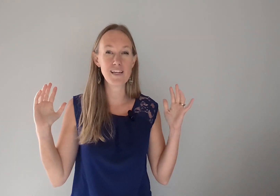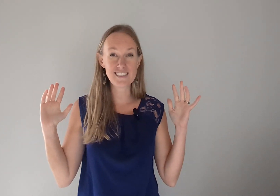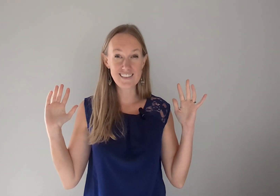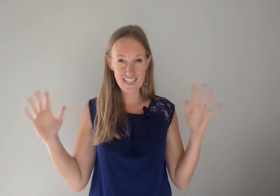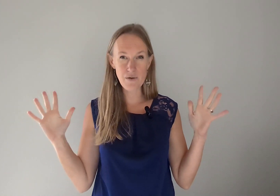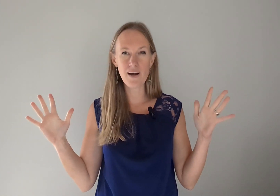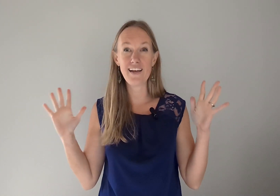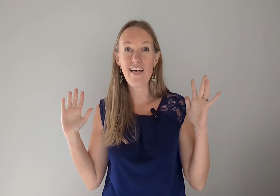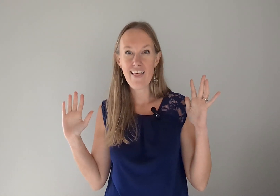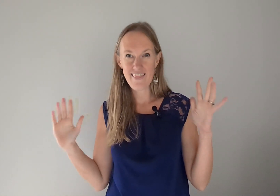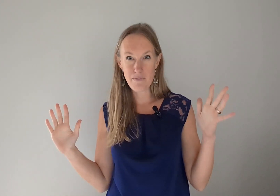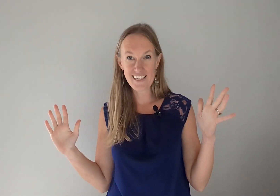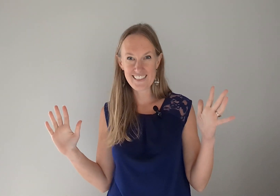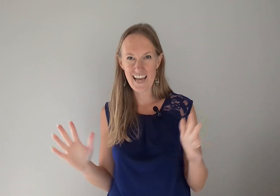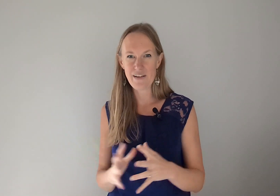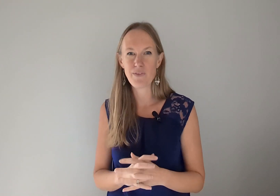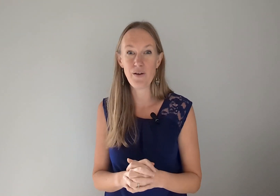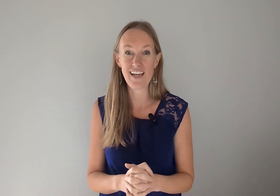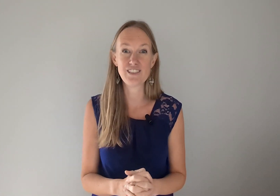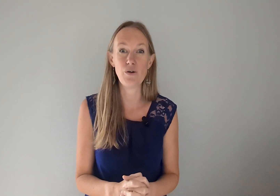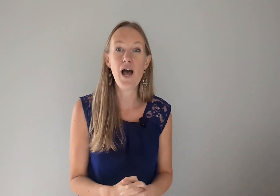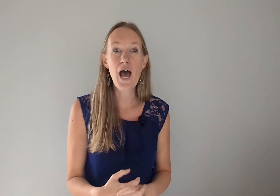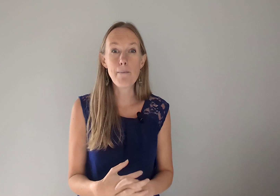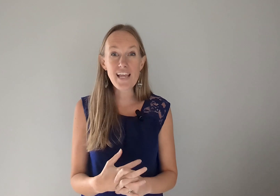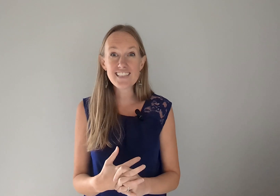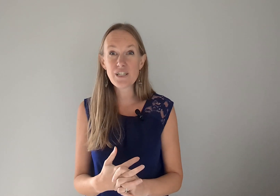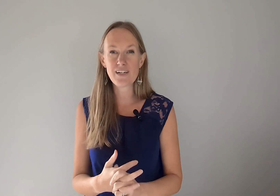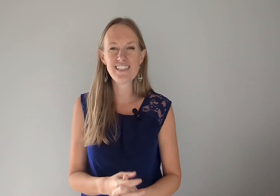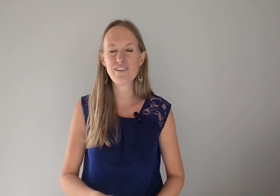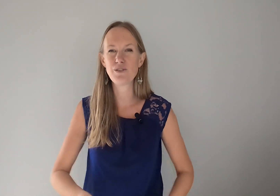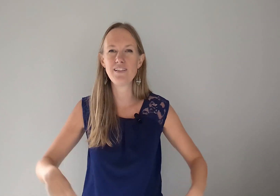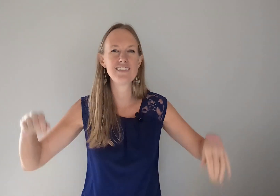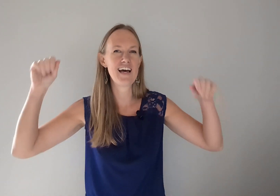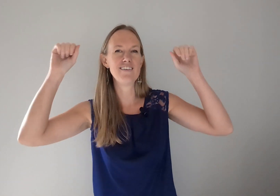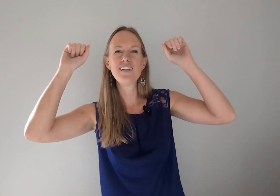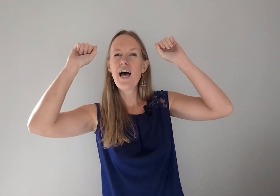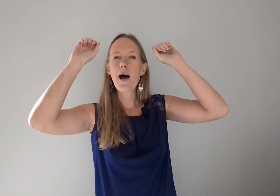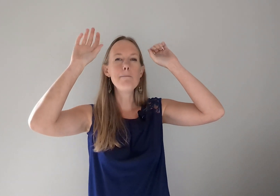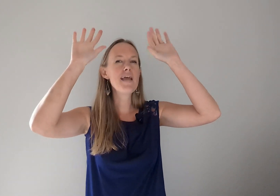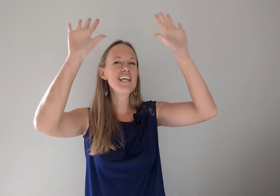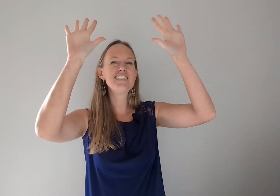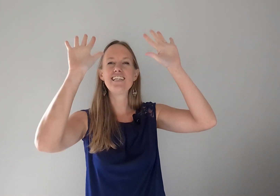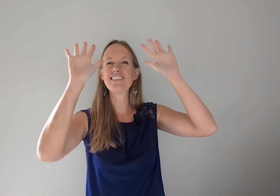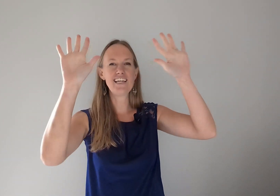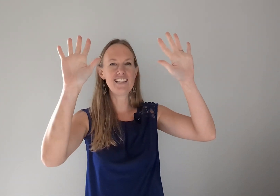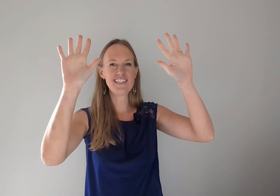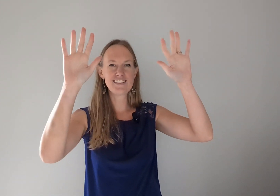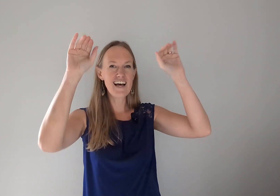make day 1 the biggest day. Okay, so Amazing Grace, how sweet the sound. Amazing is like this.